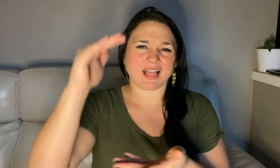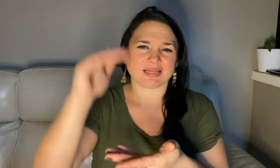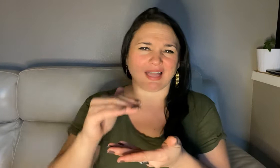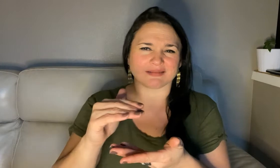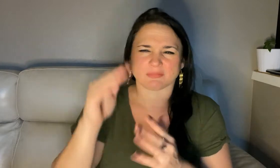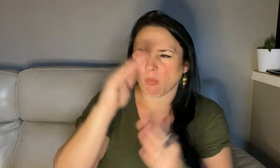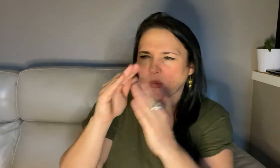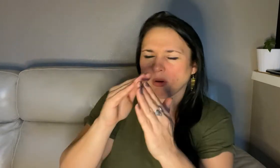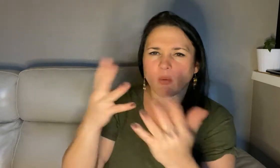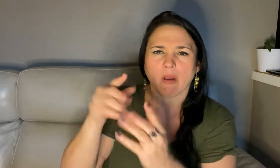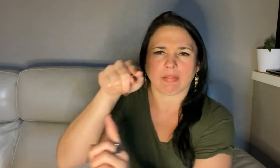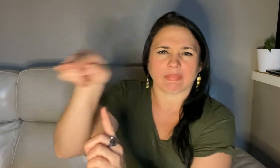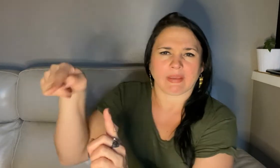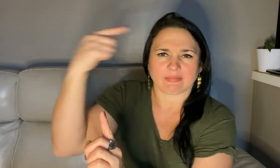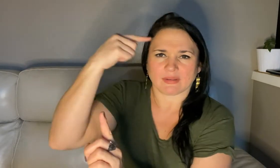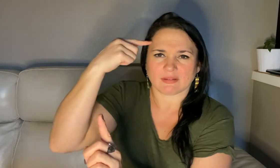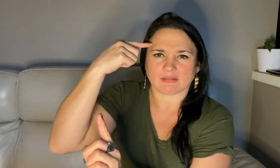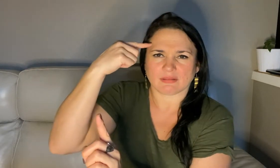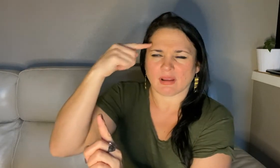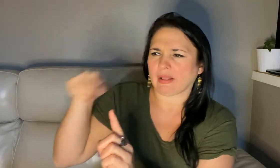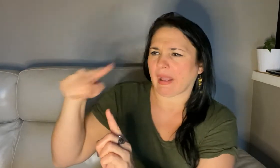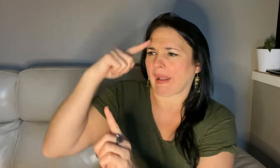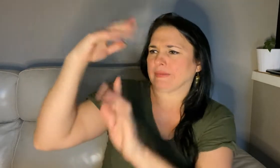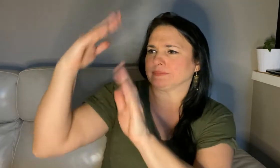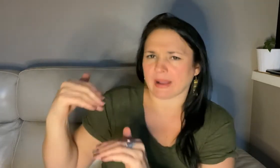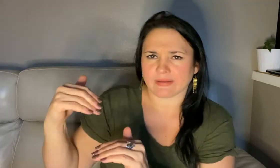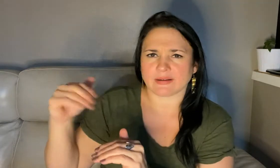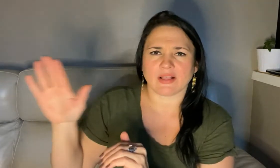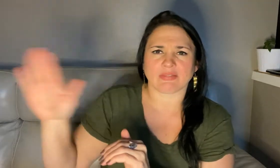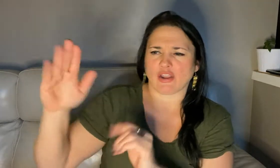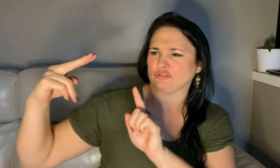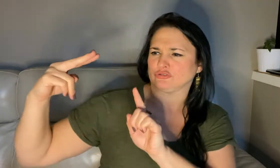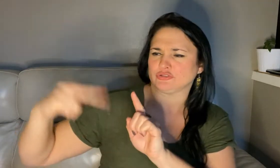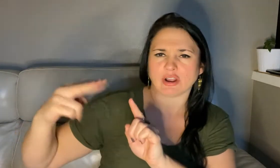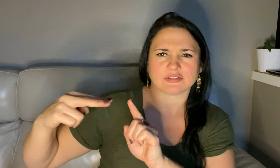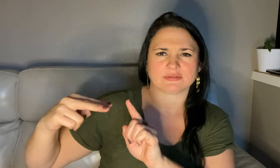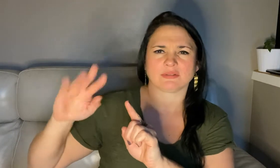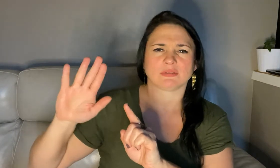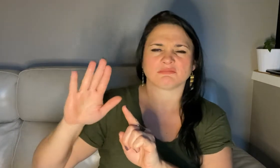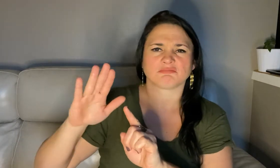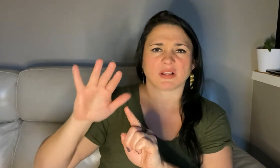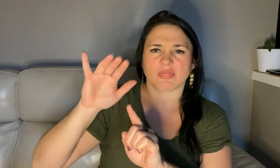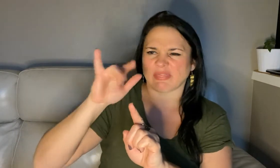worrying about what people think, what their expectations are. Don't worry about their judgments. Totally ignore it. Build the